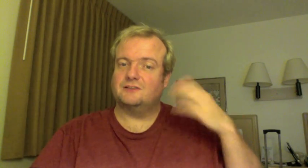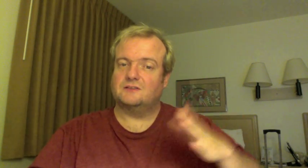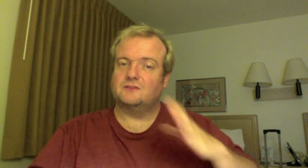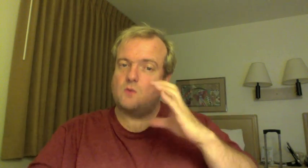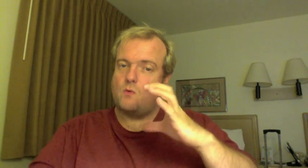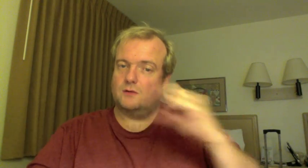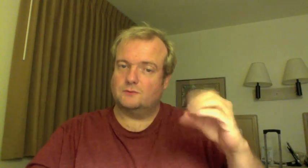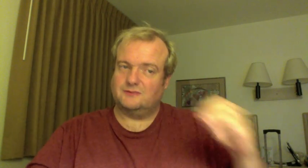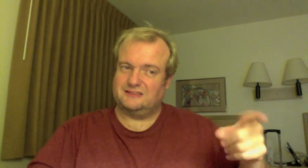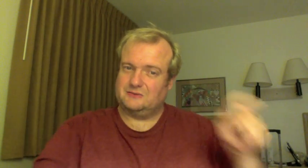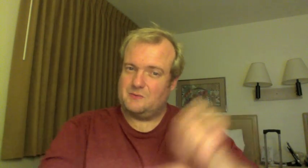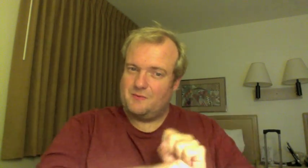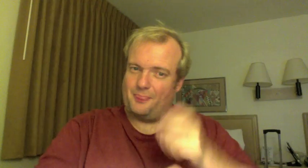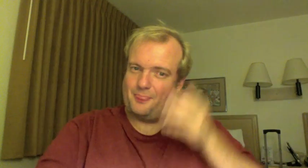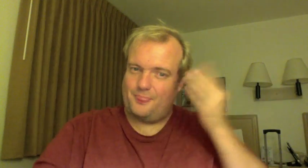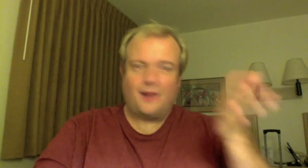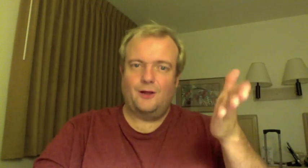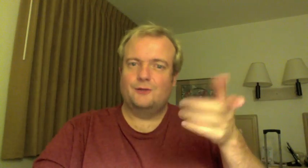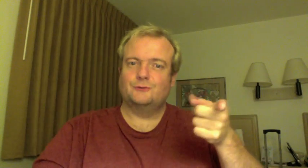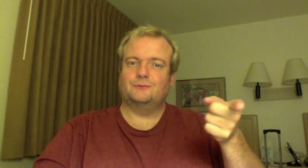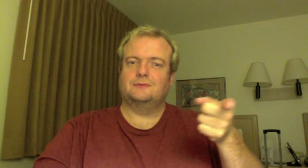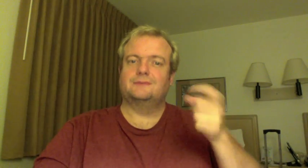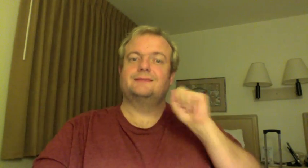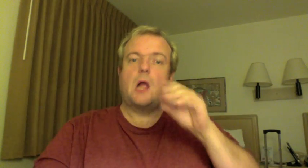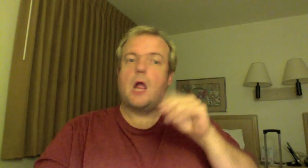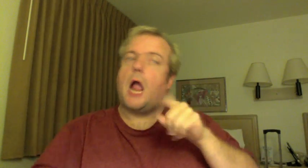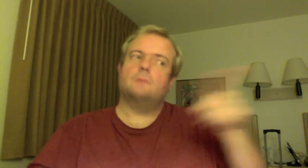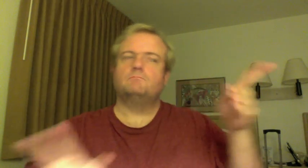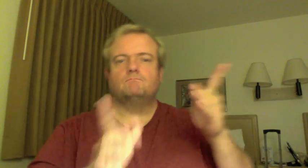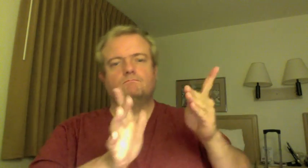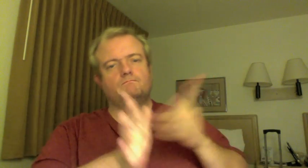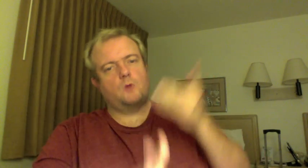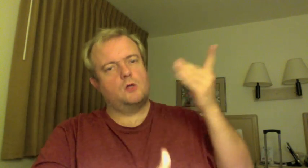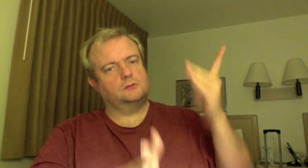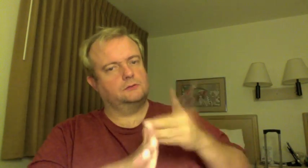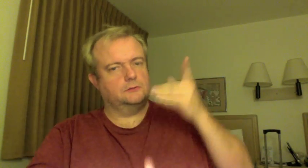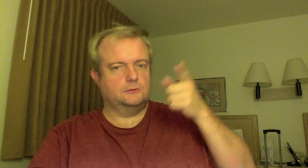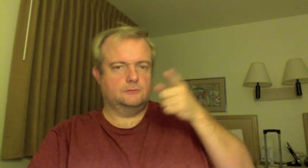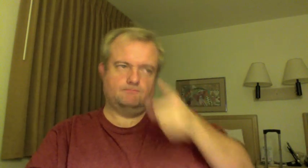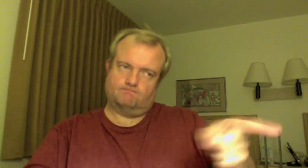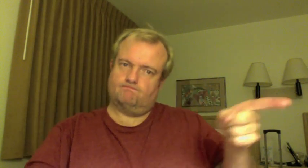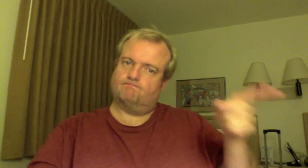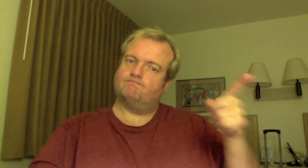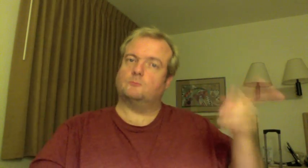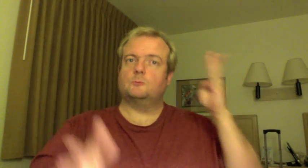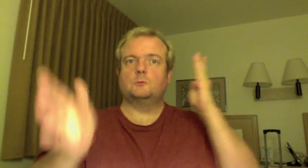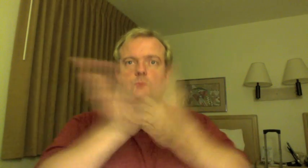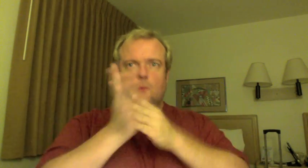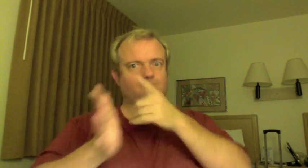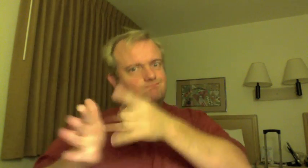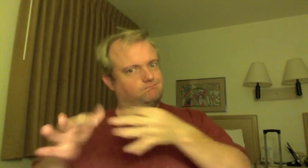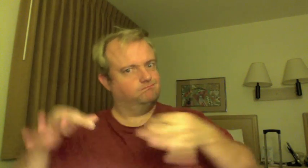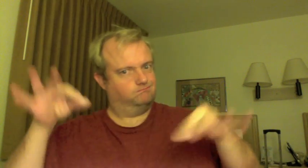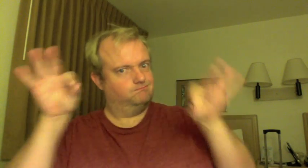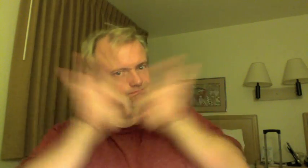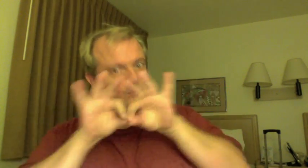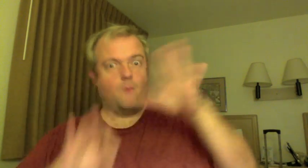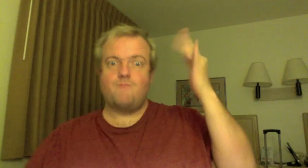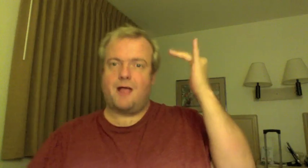800-368-0342. Wednesday. We're here in one of the most historic cities in America. And that means lots of oldies but goodies coming our way, right